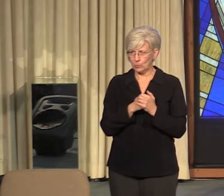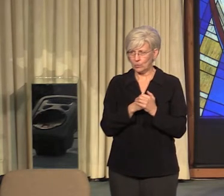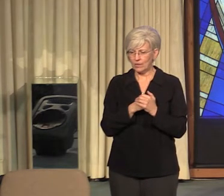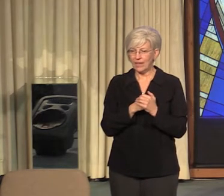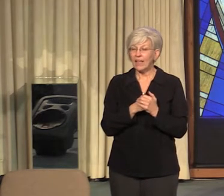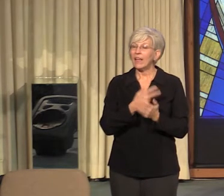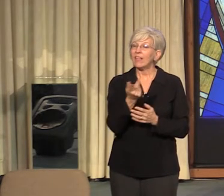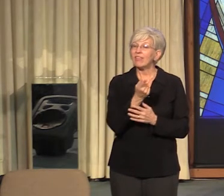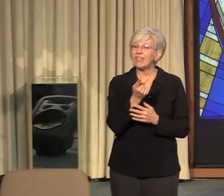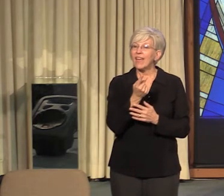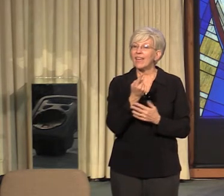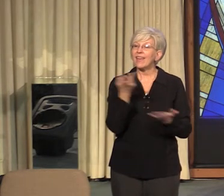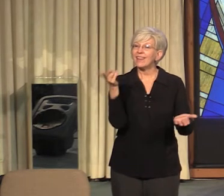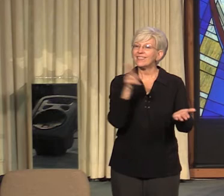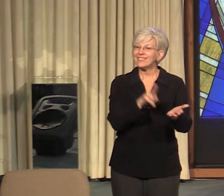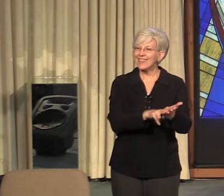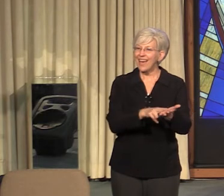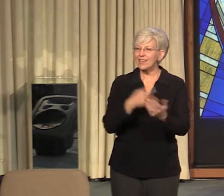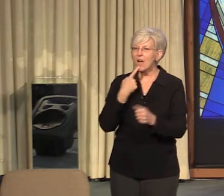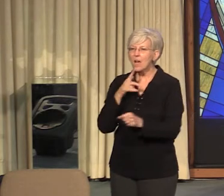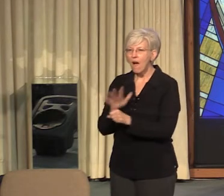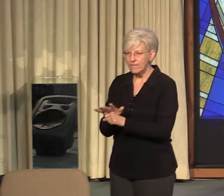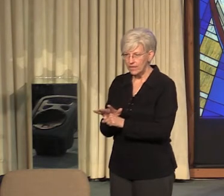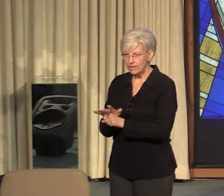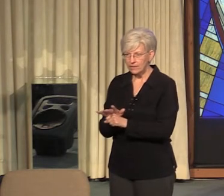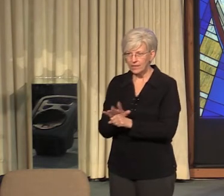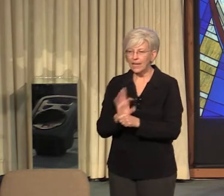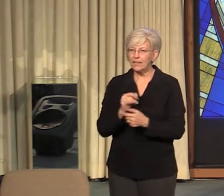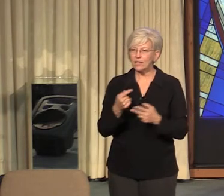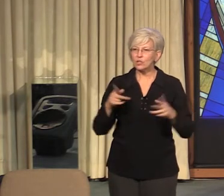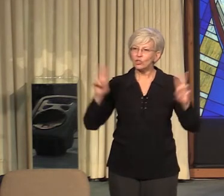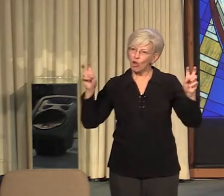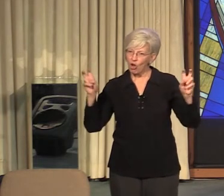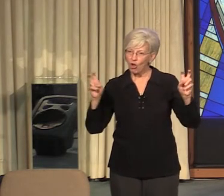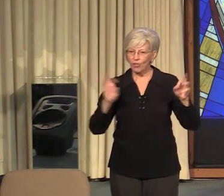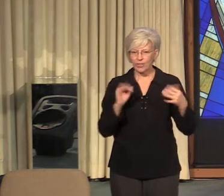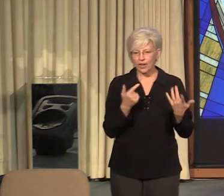1892, they signed a covenant. It's called their Dedication and Covenant, and they